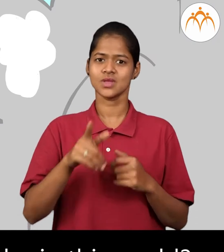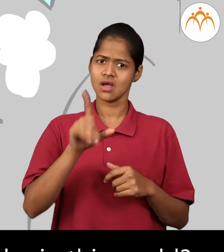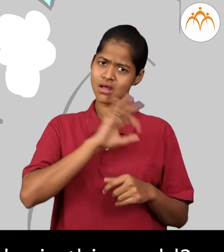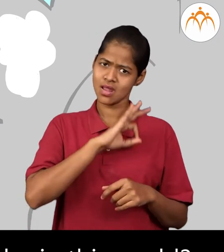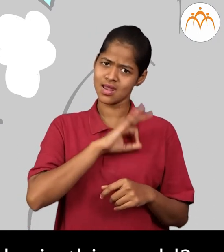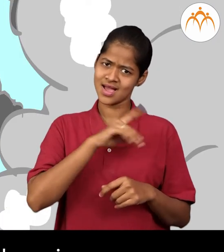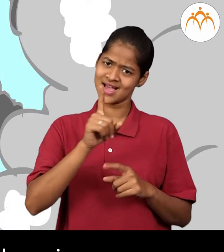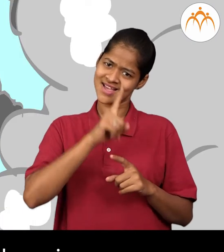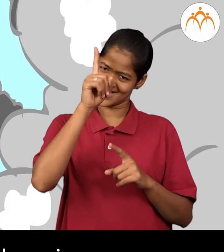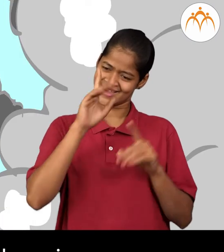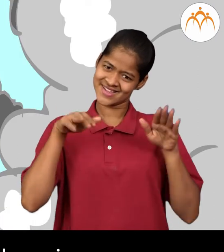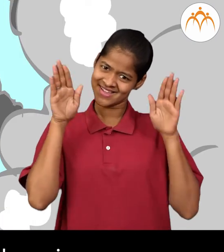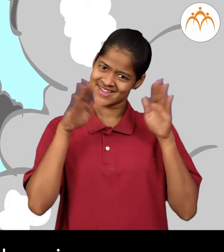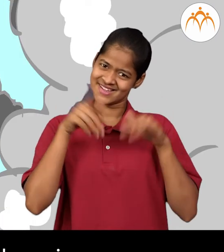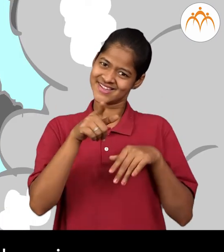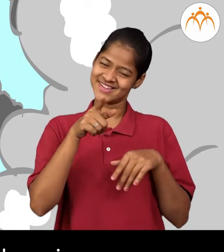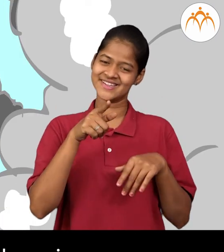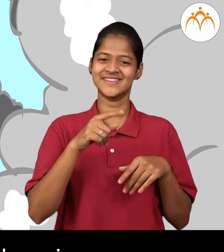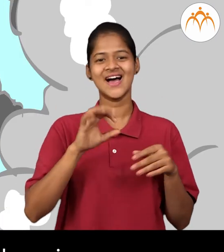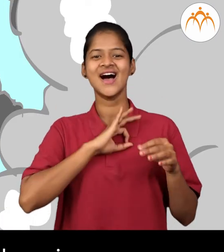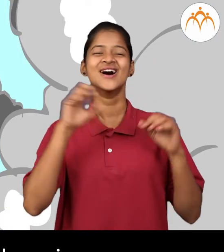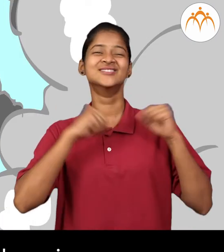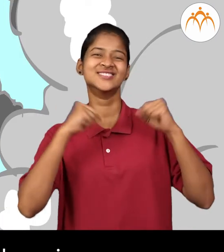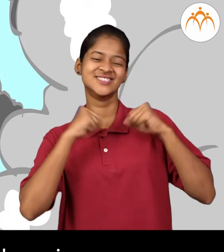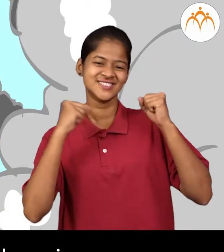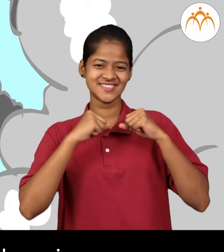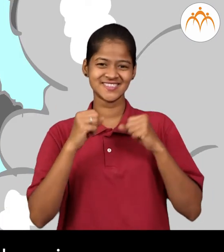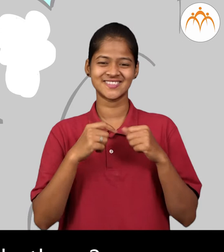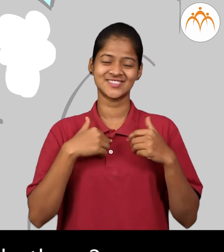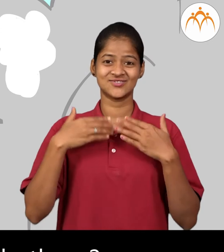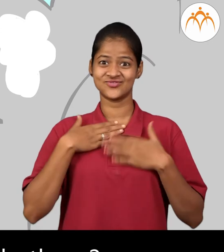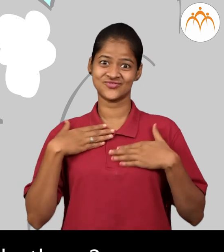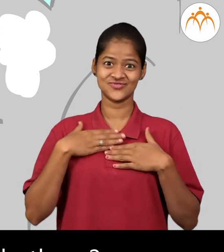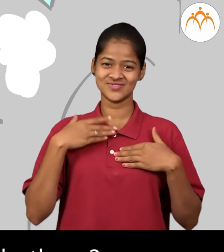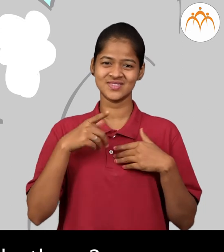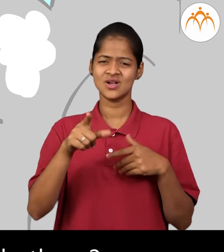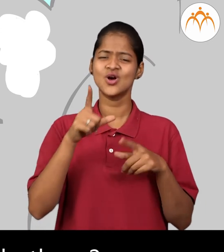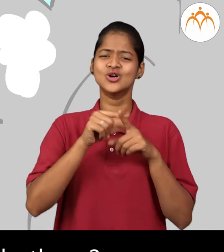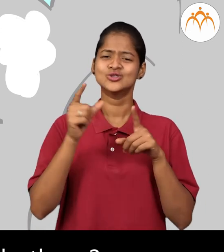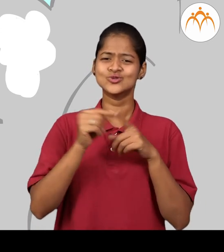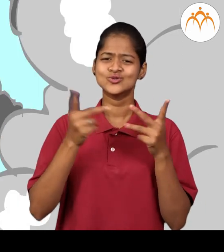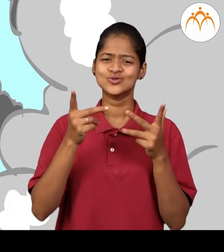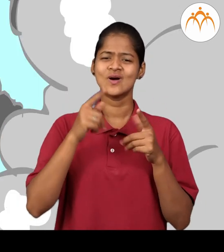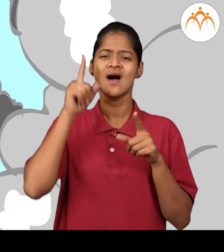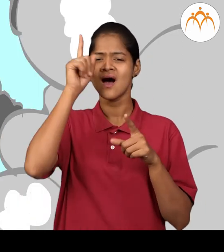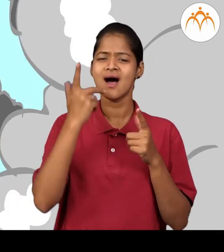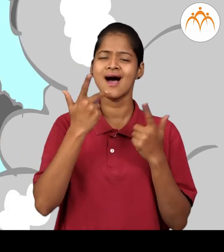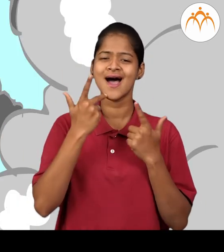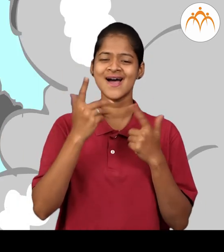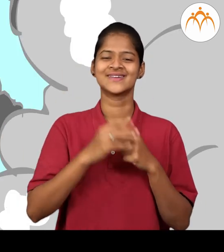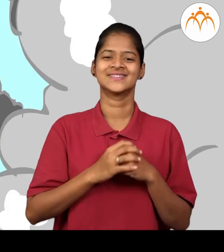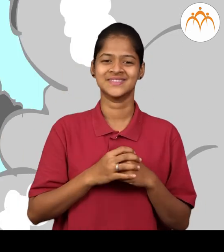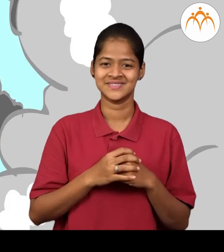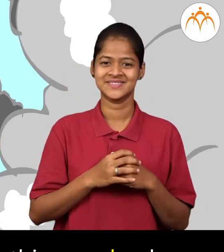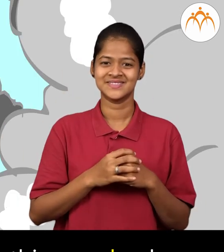be in this world? I will thoroughly enjoy. What will you do there? Oh, Fairy